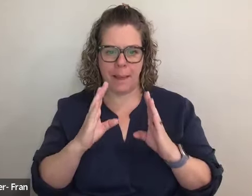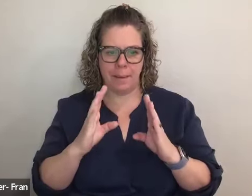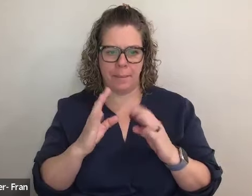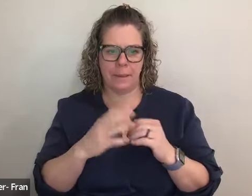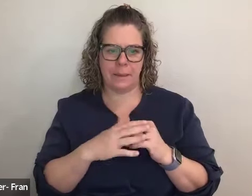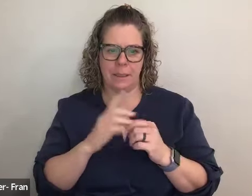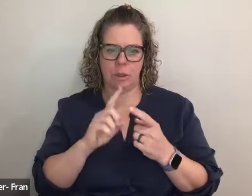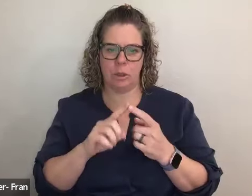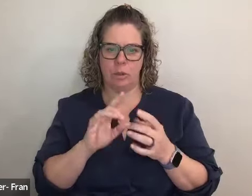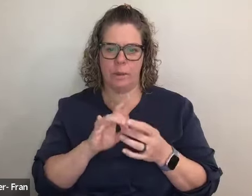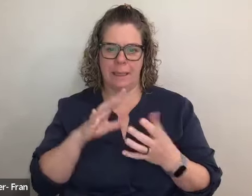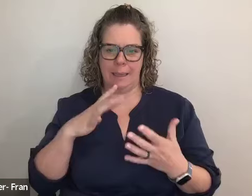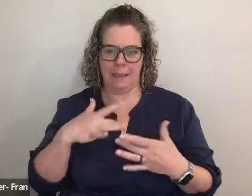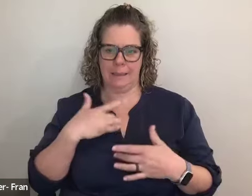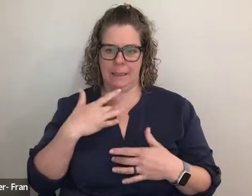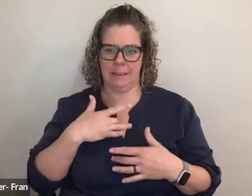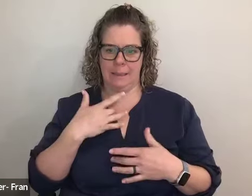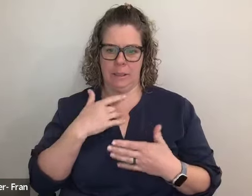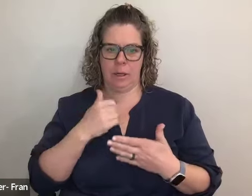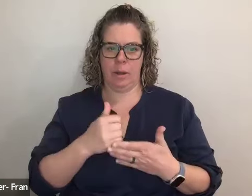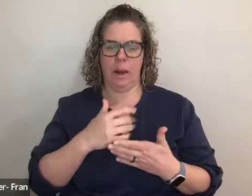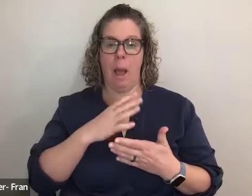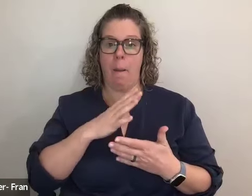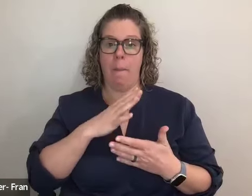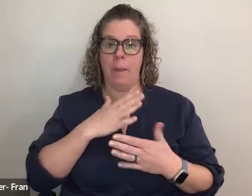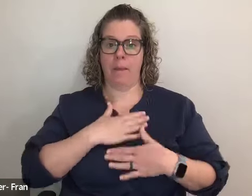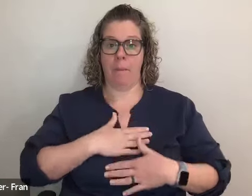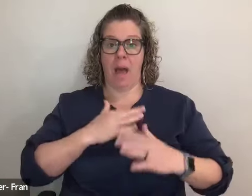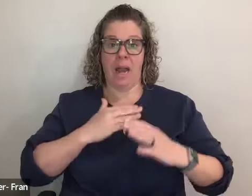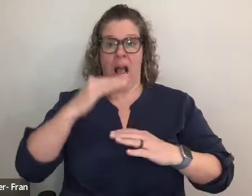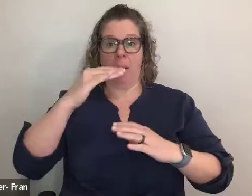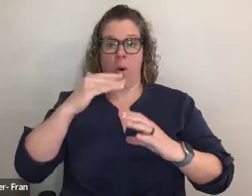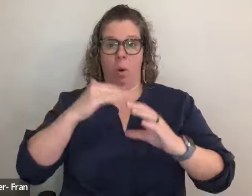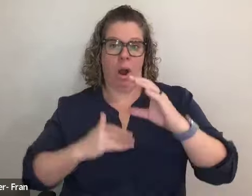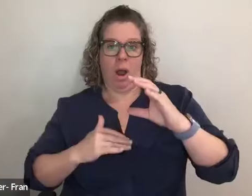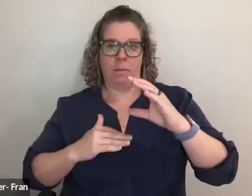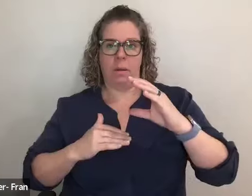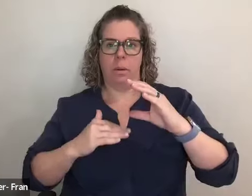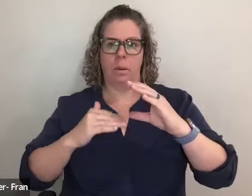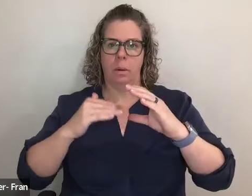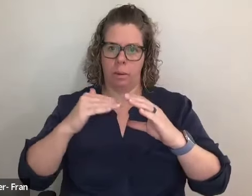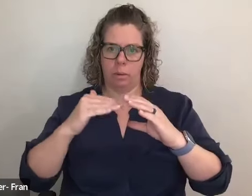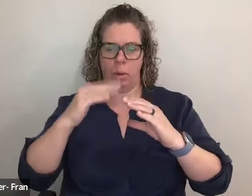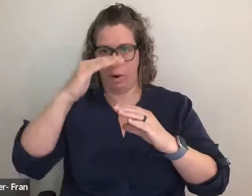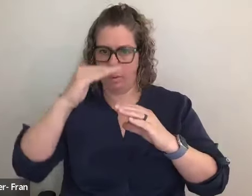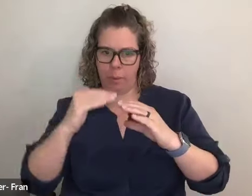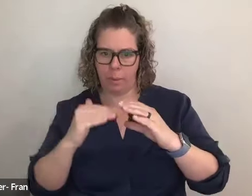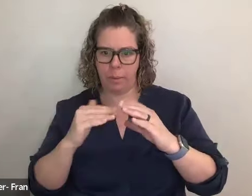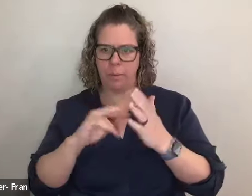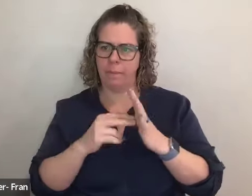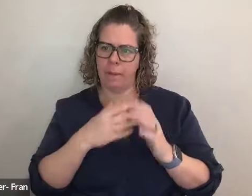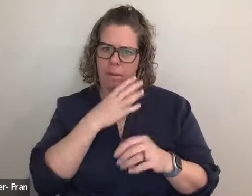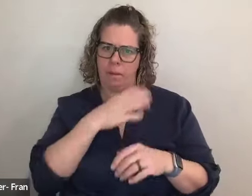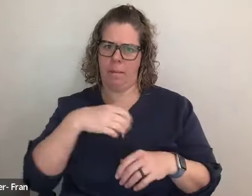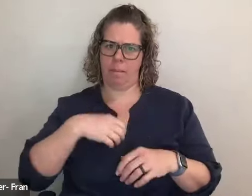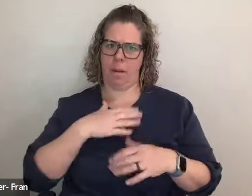release sensations can help the body return to the resiliency zone, because then you're also feeling empowered in that moment of